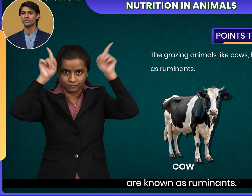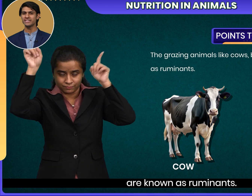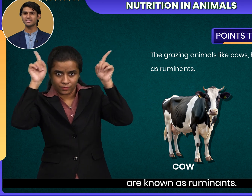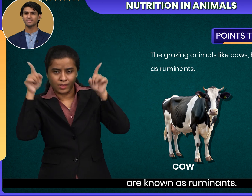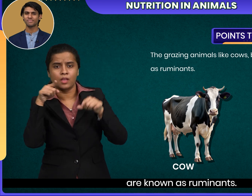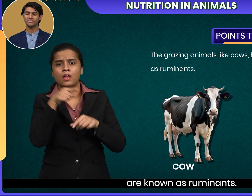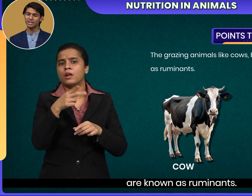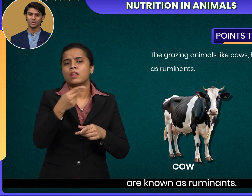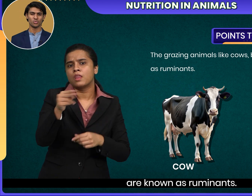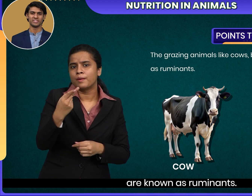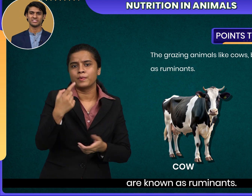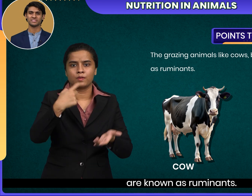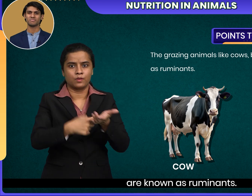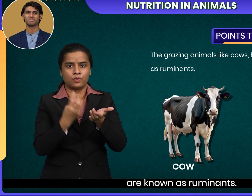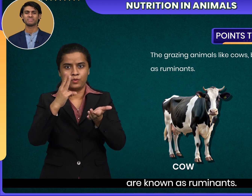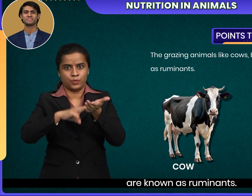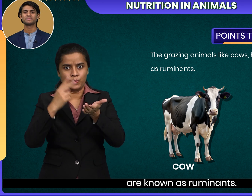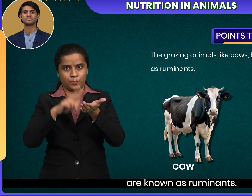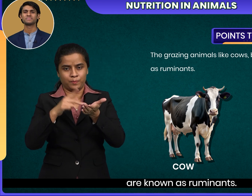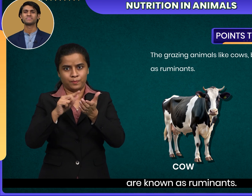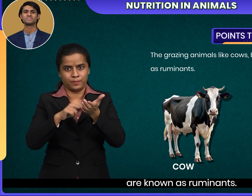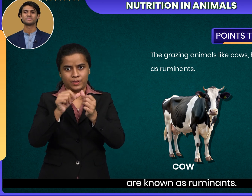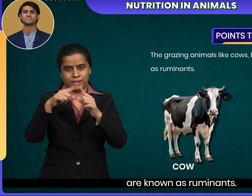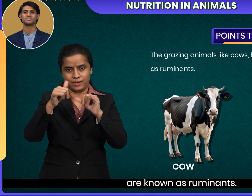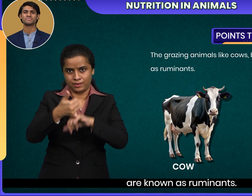are known as ruminants.